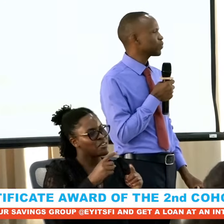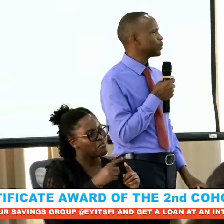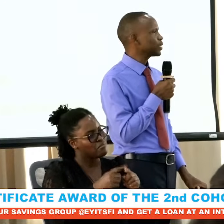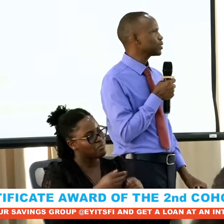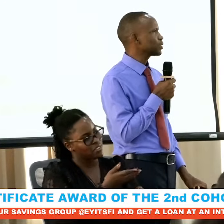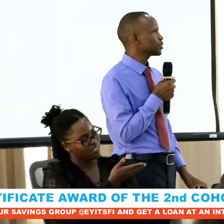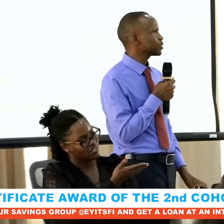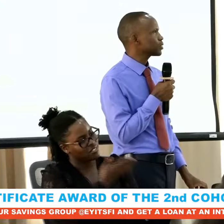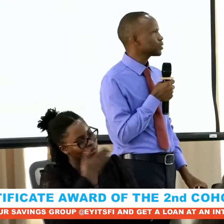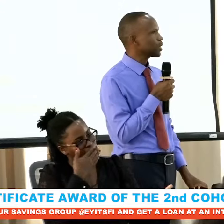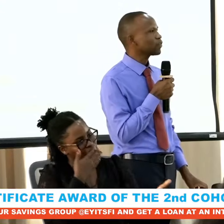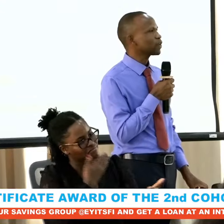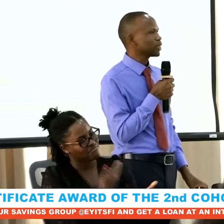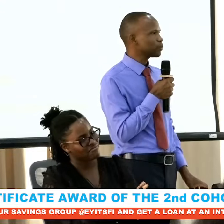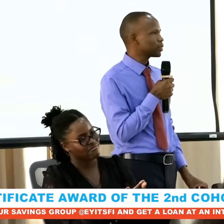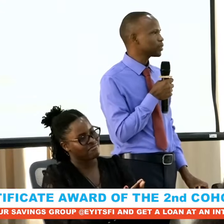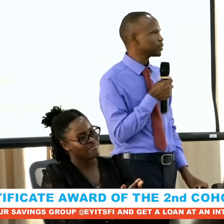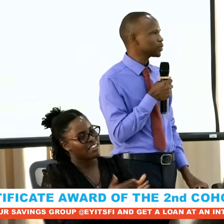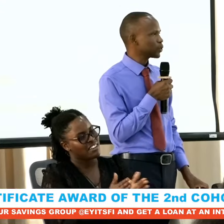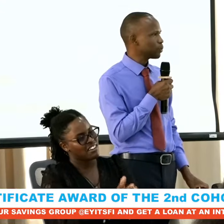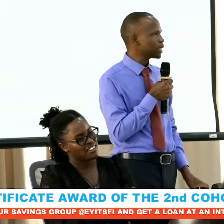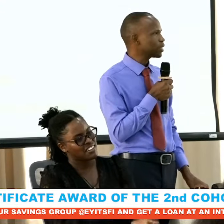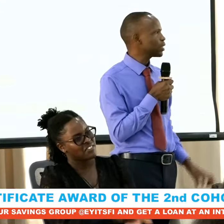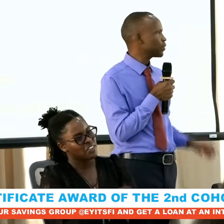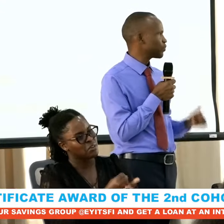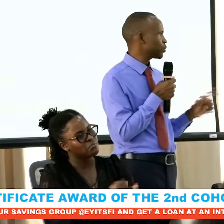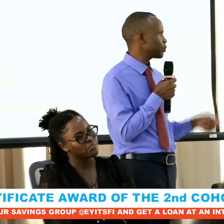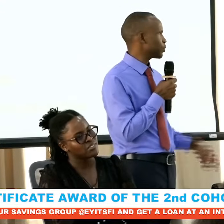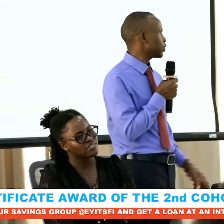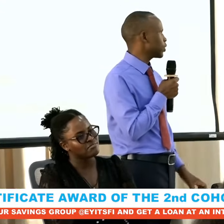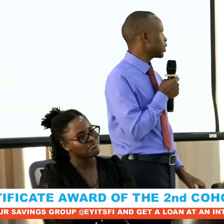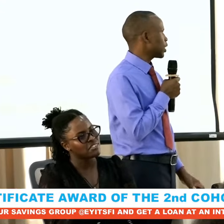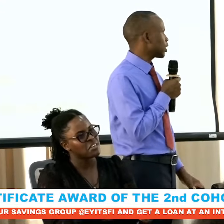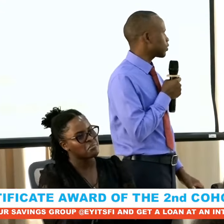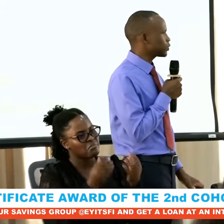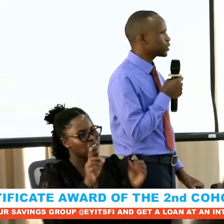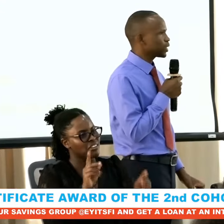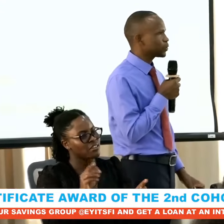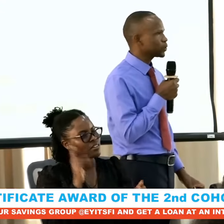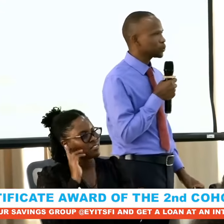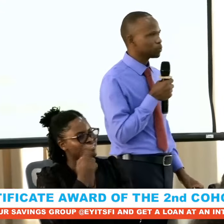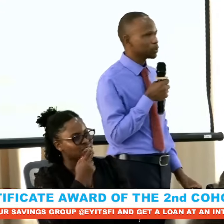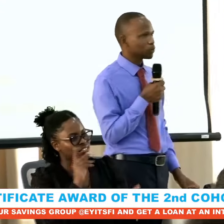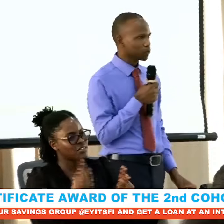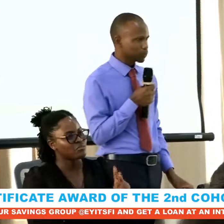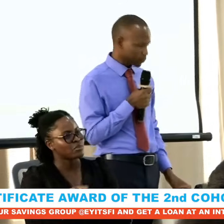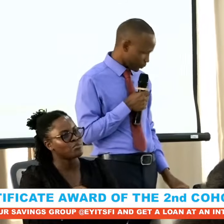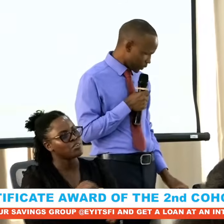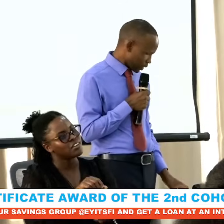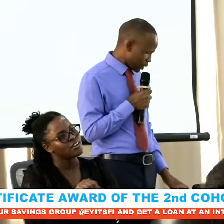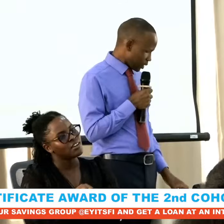have met and they have helped so many deaf people around the hospital.